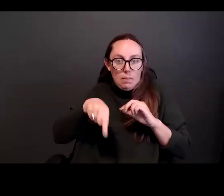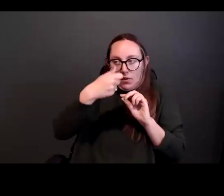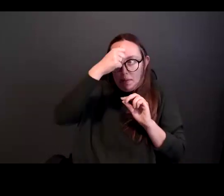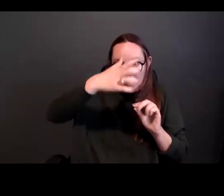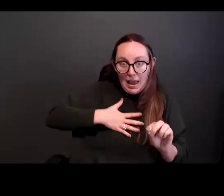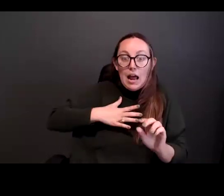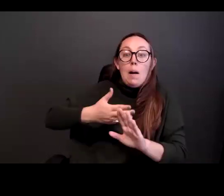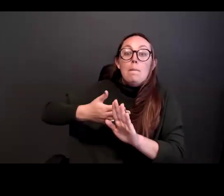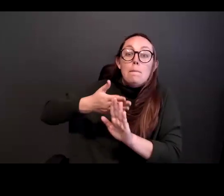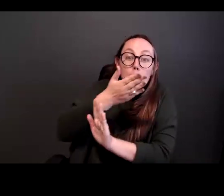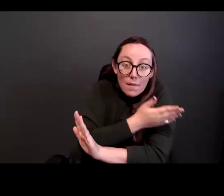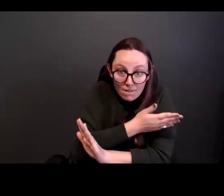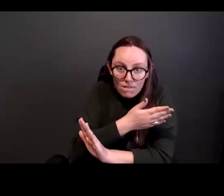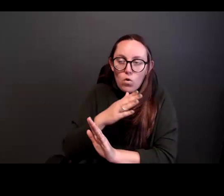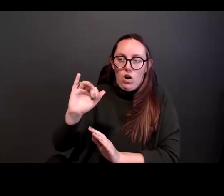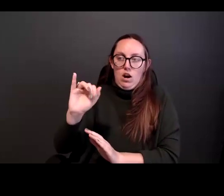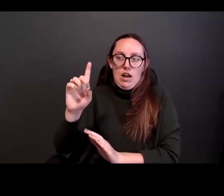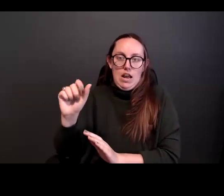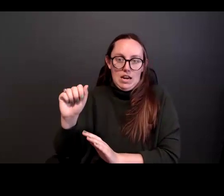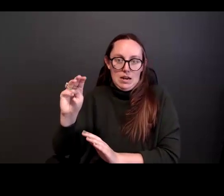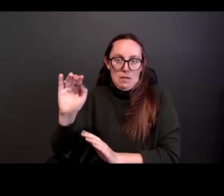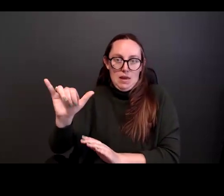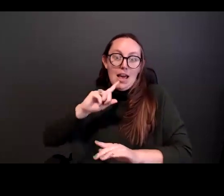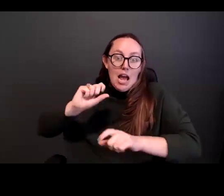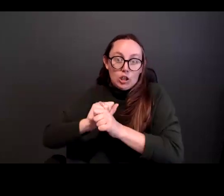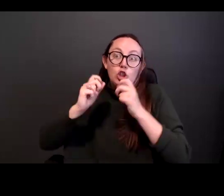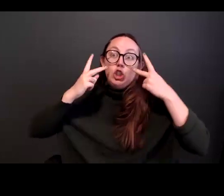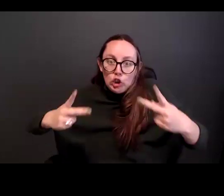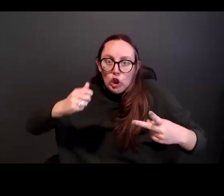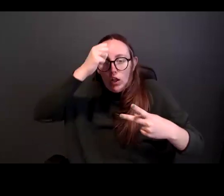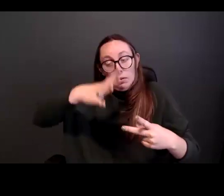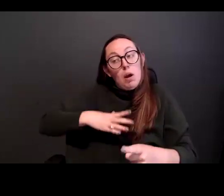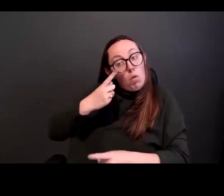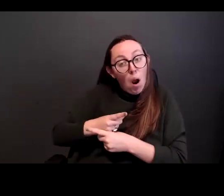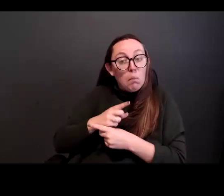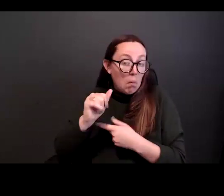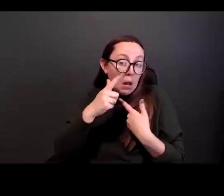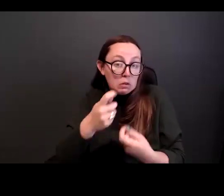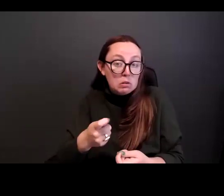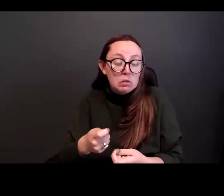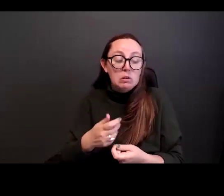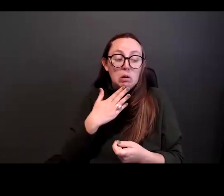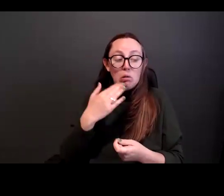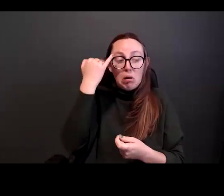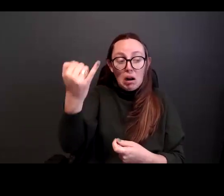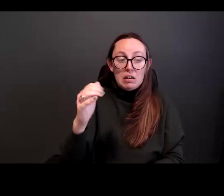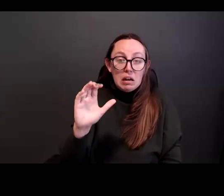That fills in something really interesting. I like that. Thanks, Kat. It's also interesting to me